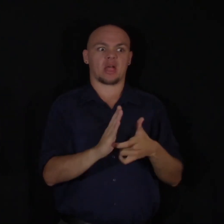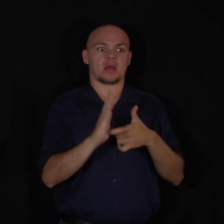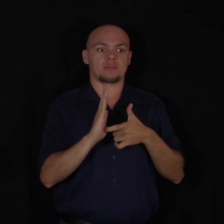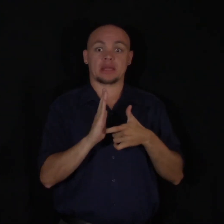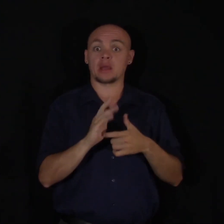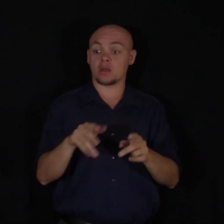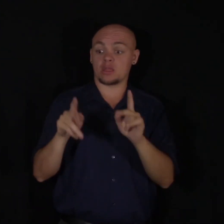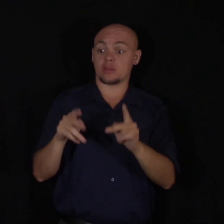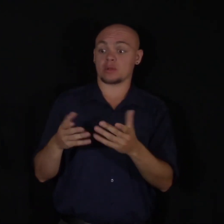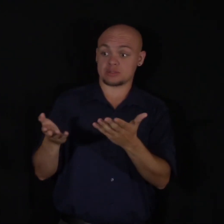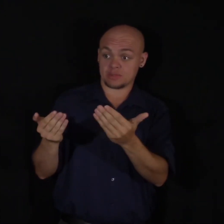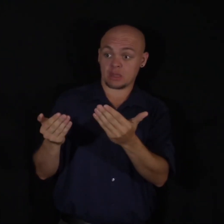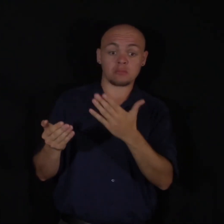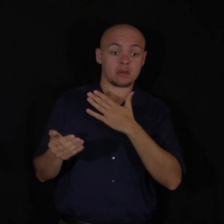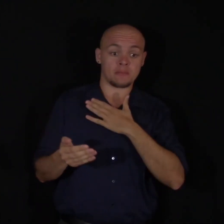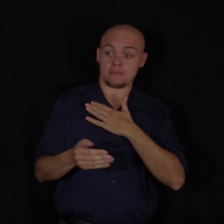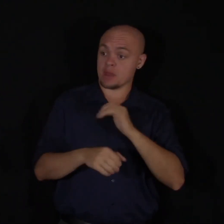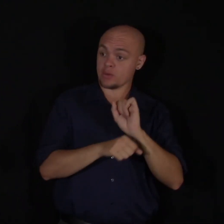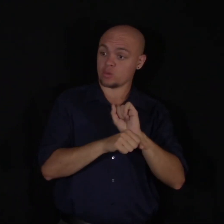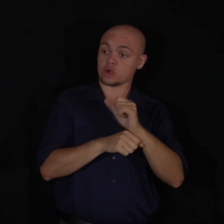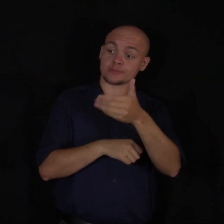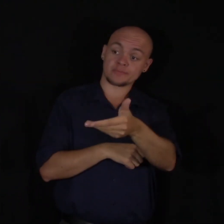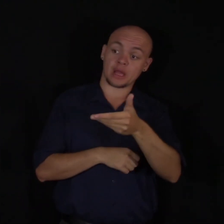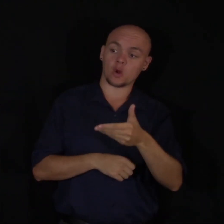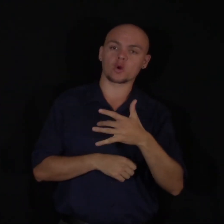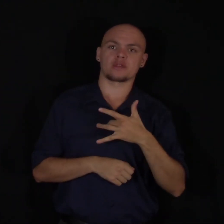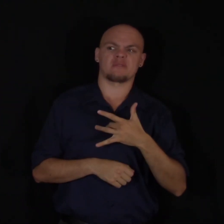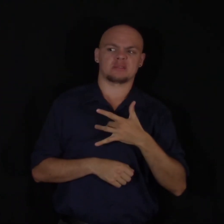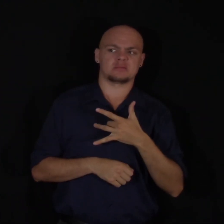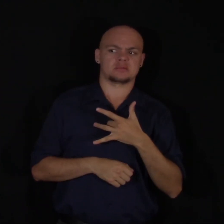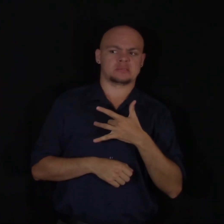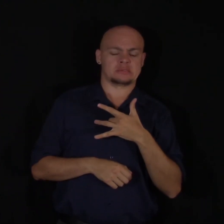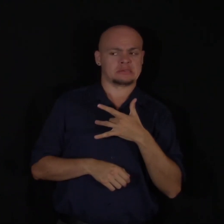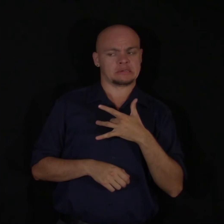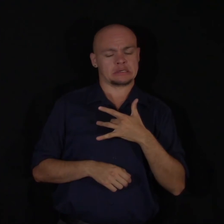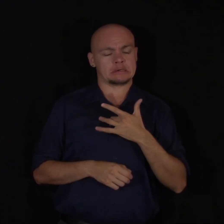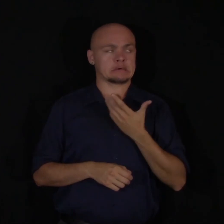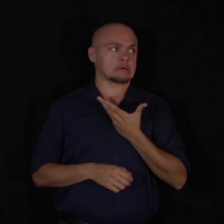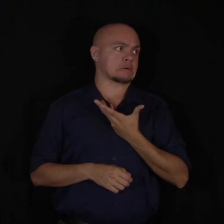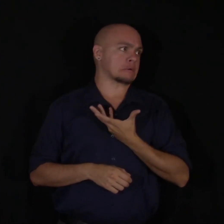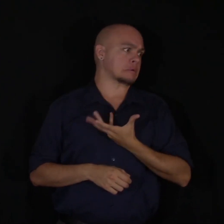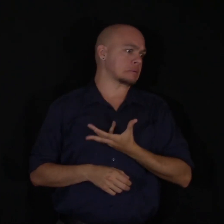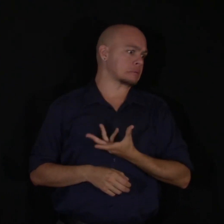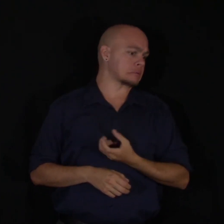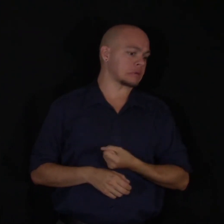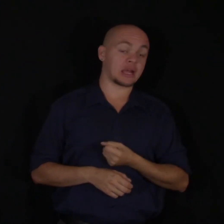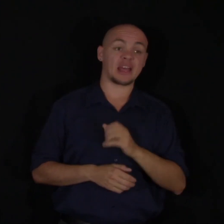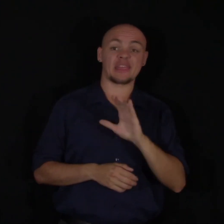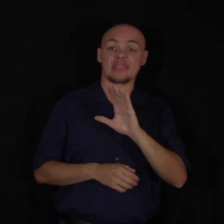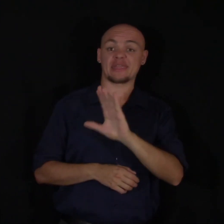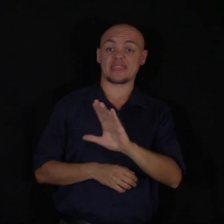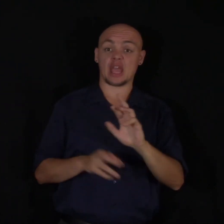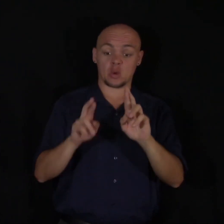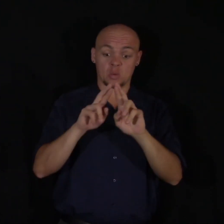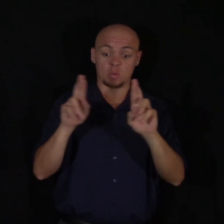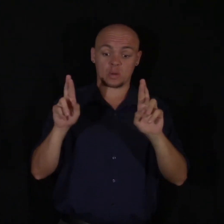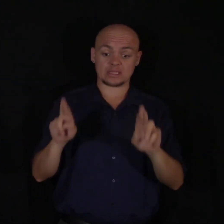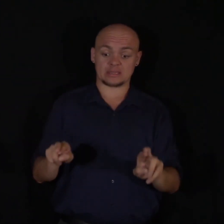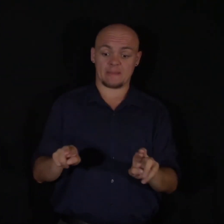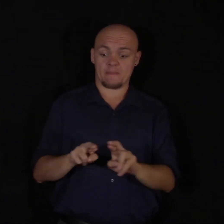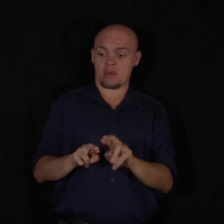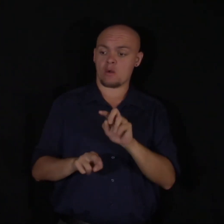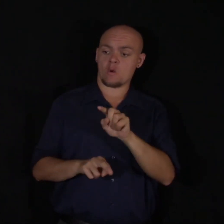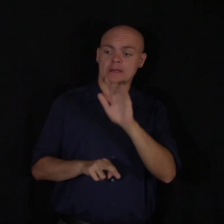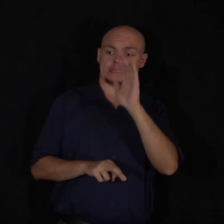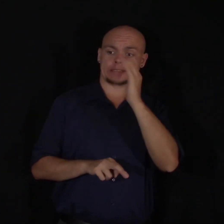that person into your firm? Or is there a feeling of dread? As you look at their resume, even though it looks perfect,